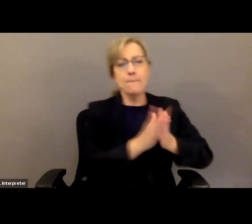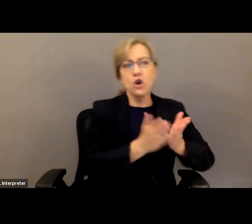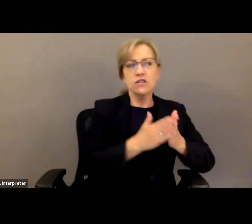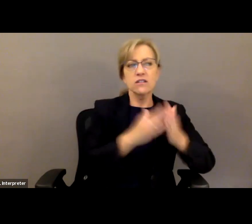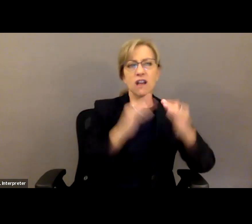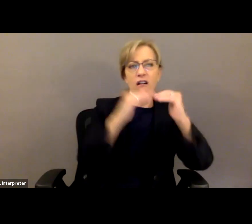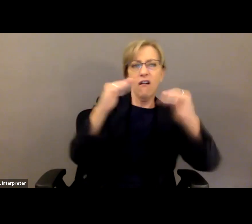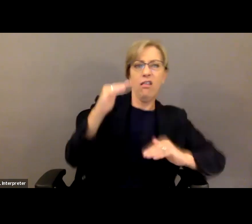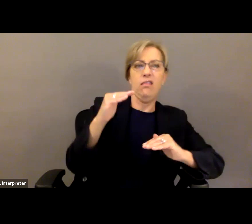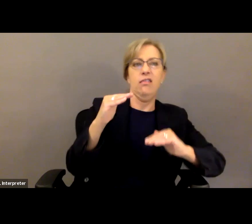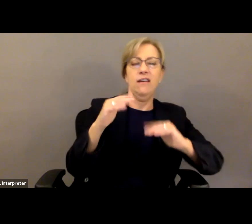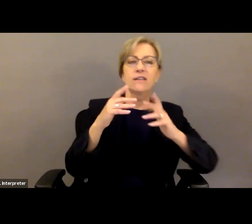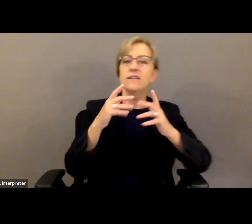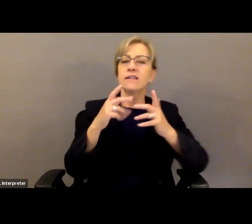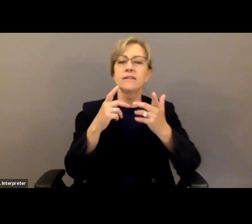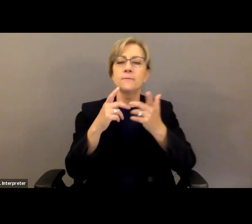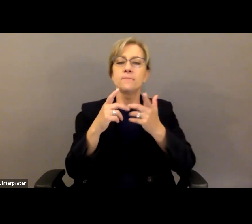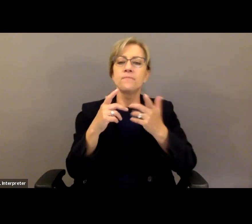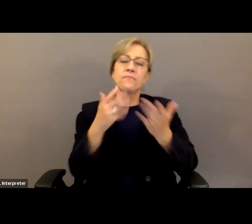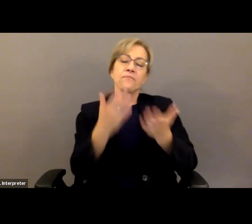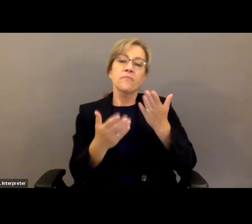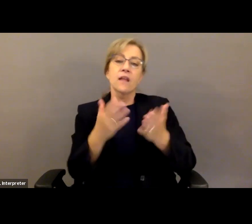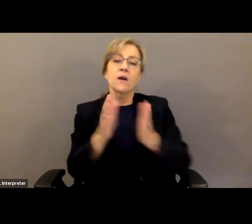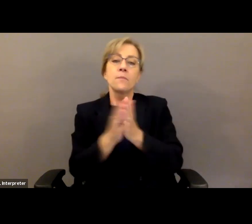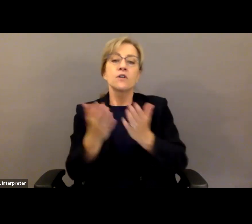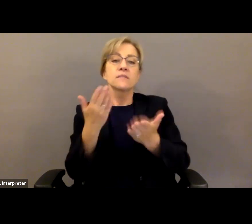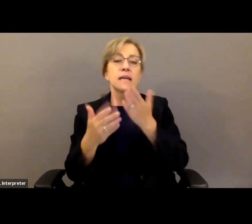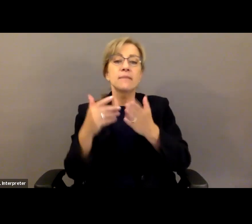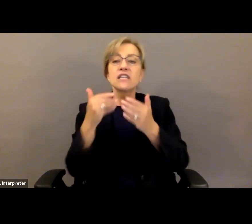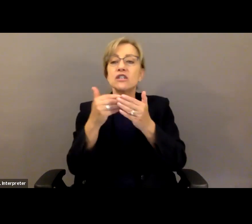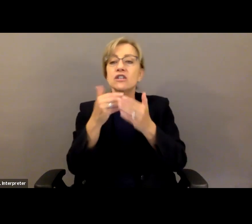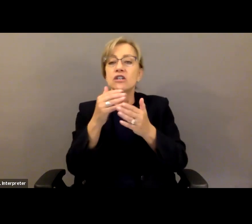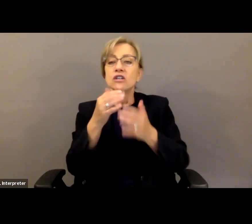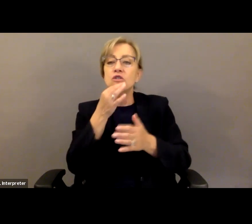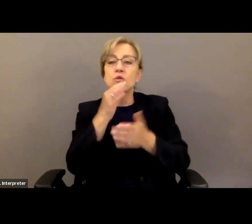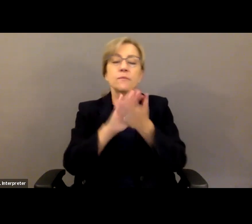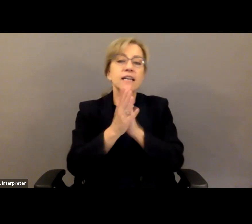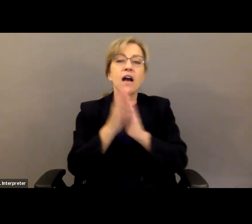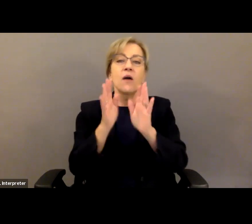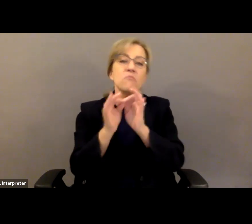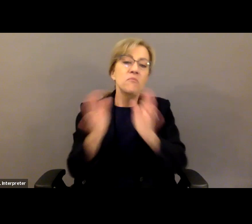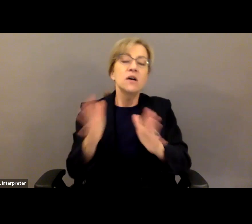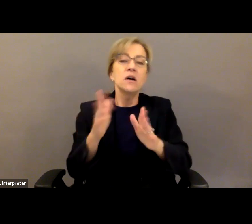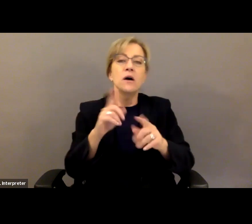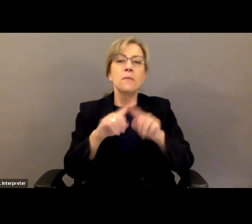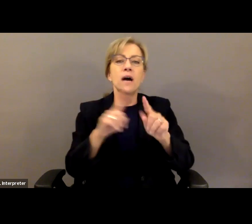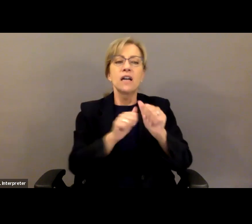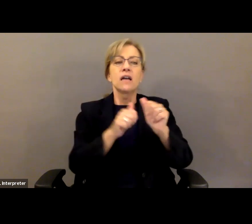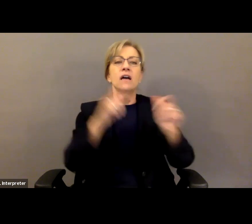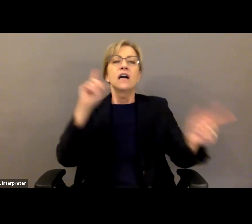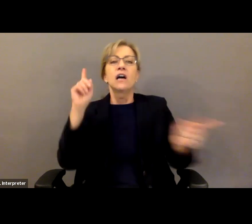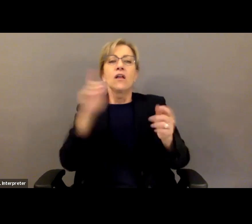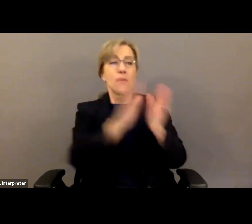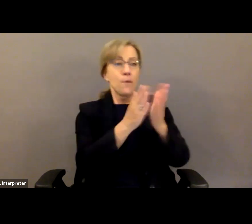is bordering on becoming irrelevant. And that shrinking away from books, I think, is a little bit